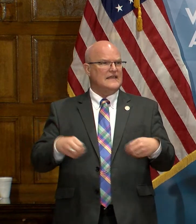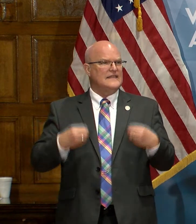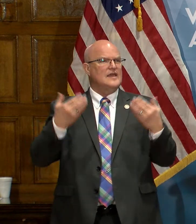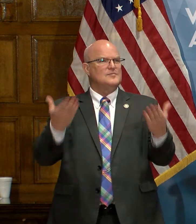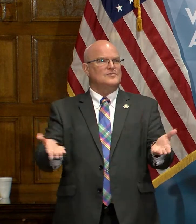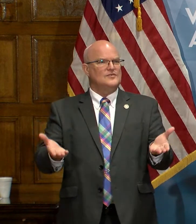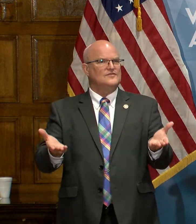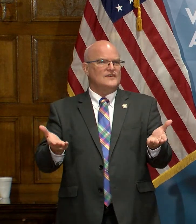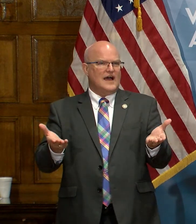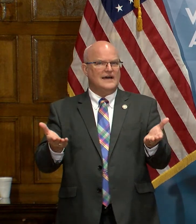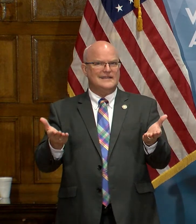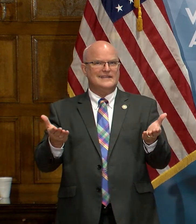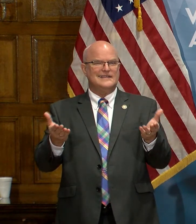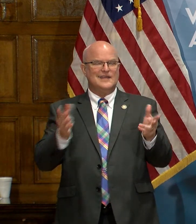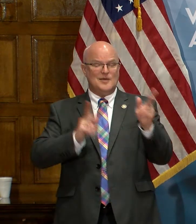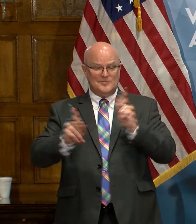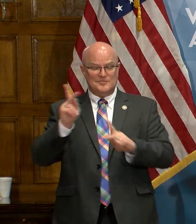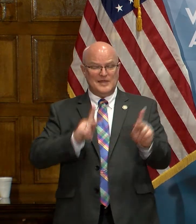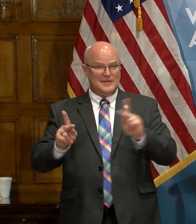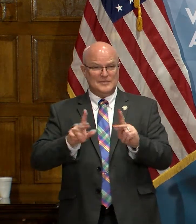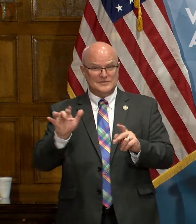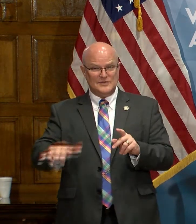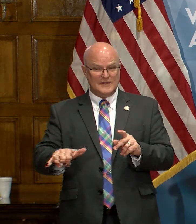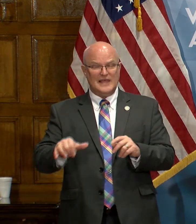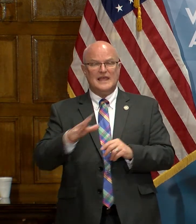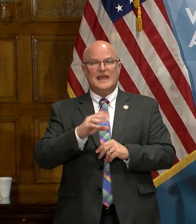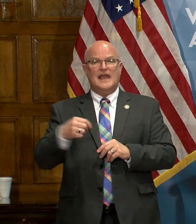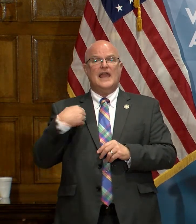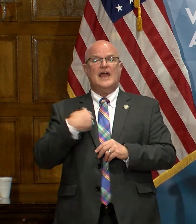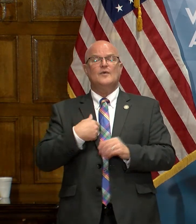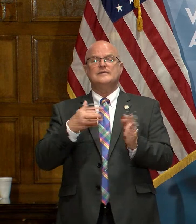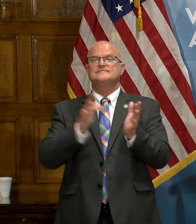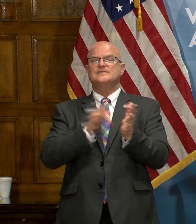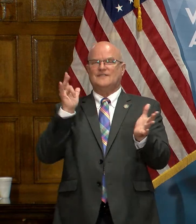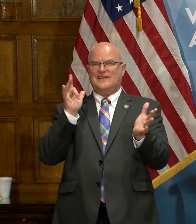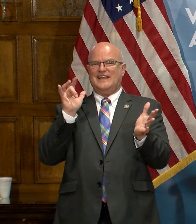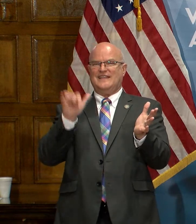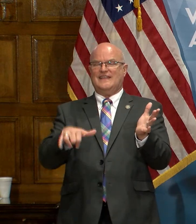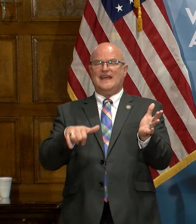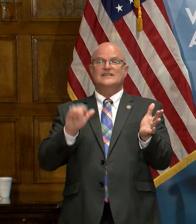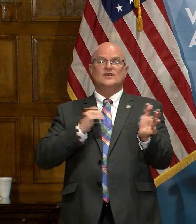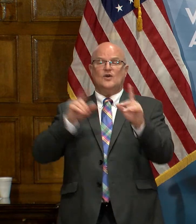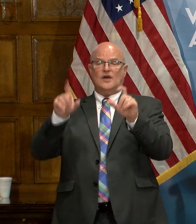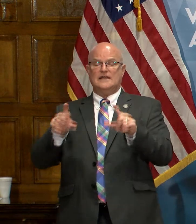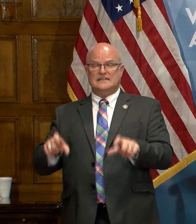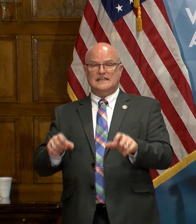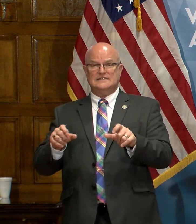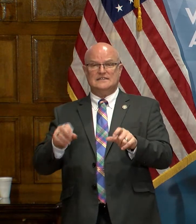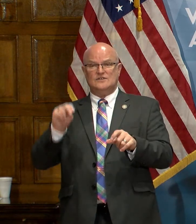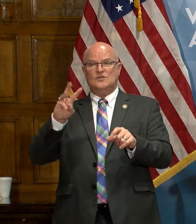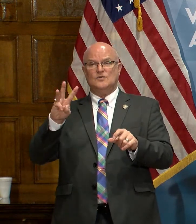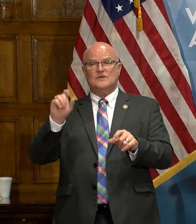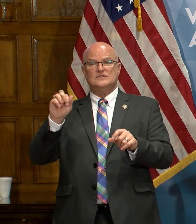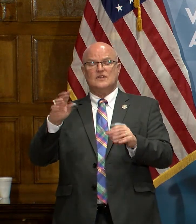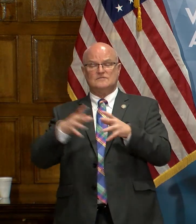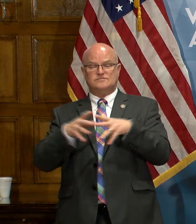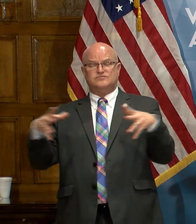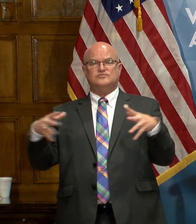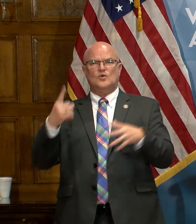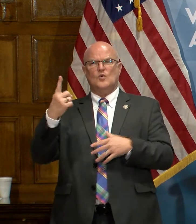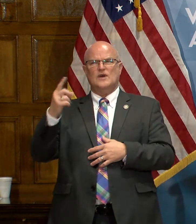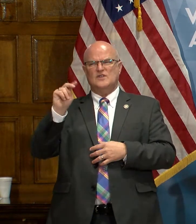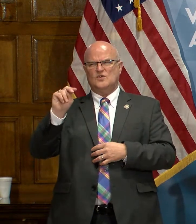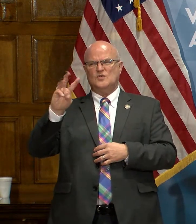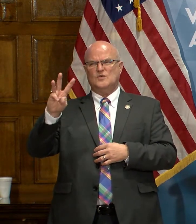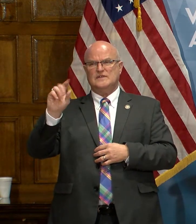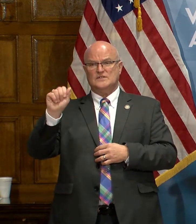provided the personnel to do so, and we took advantage of that. So we expanded our testing, and 2 sites are up. One is in